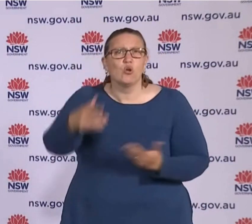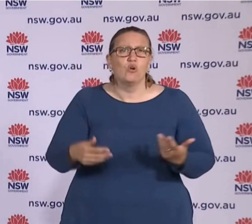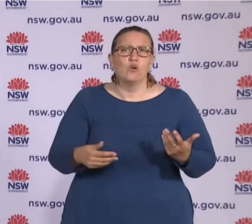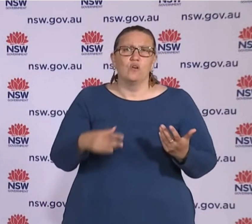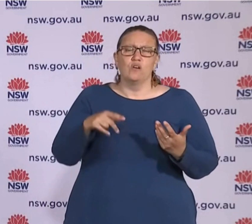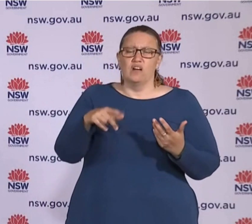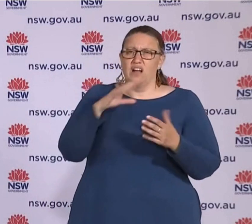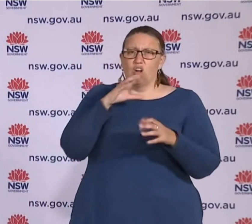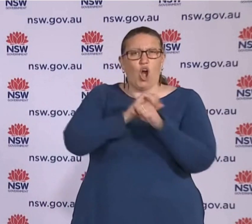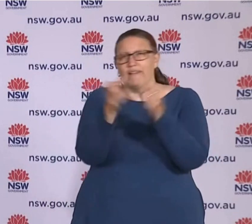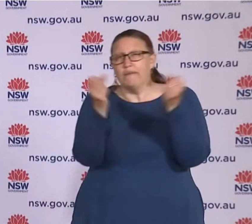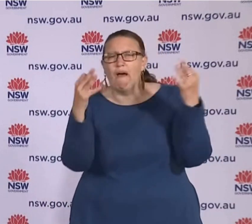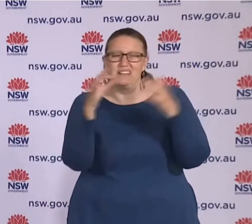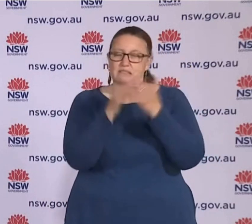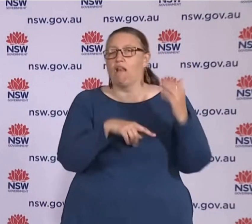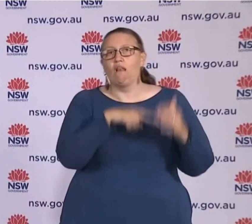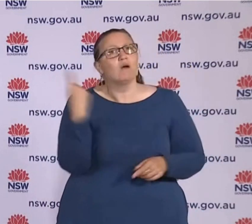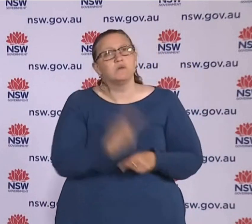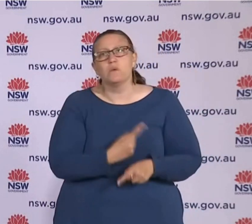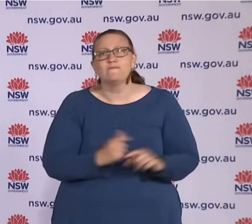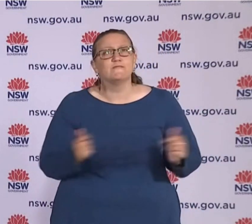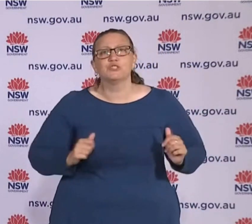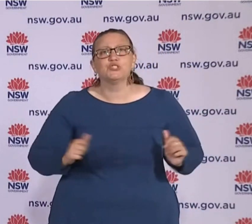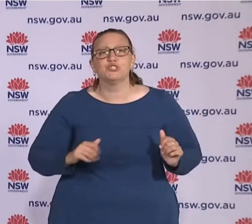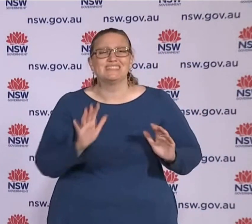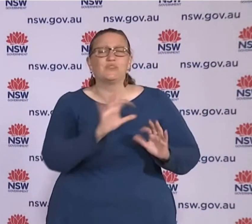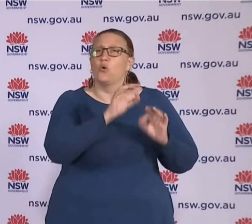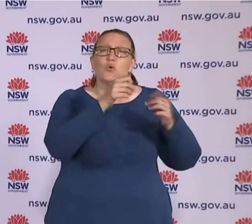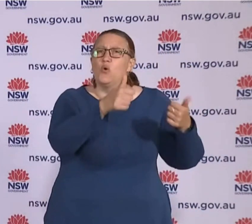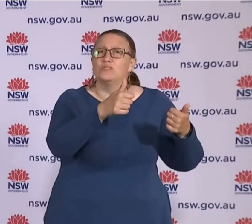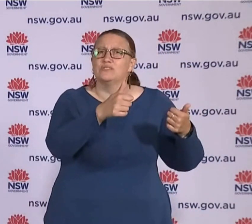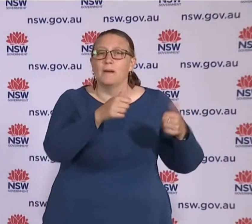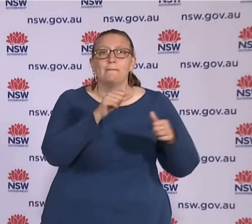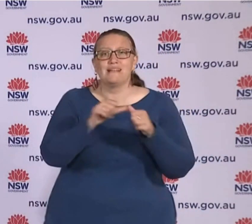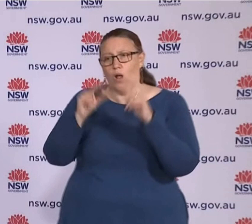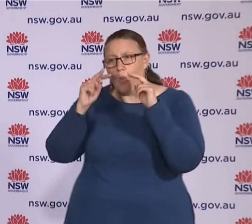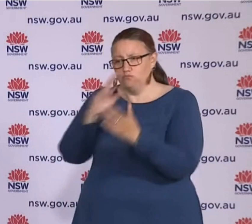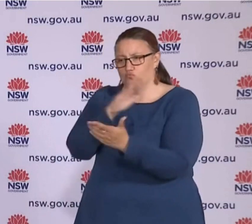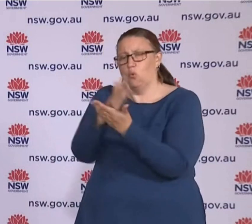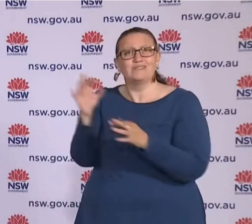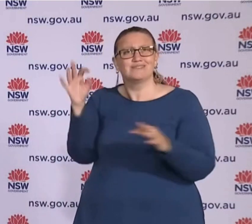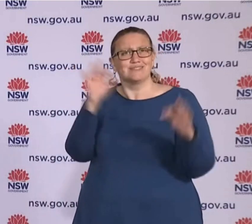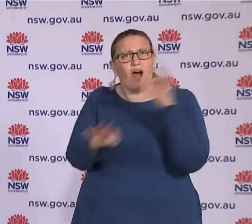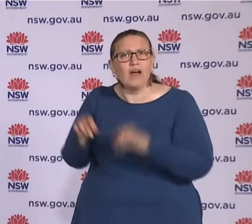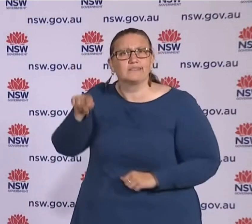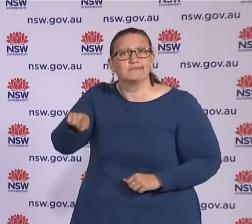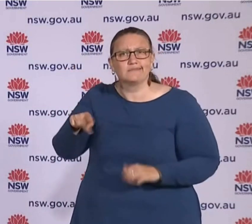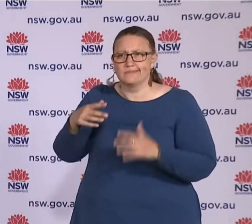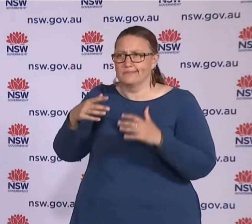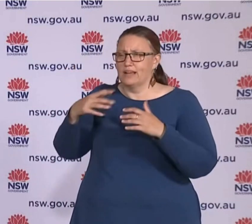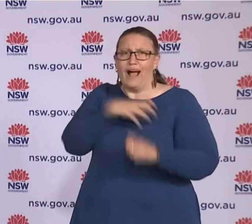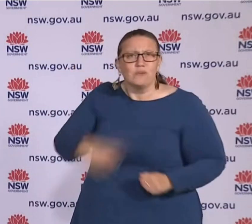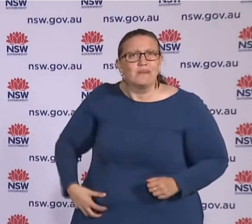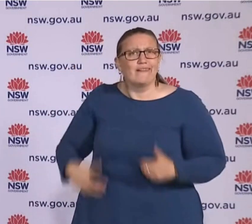reputable sources. Our websites, the Commonwealth Government websites, but also things like the National Centre for Immunisation